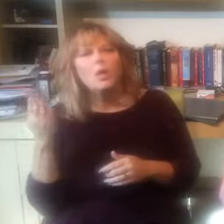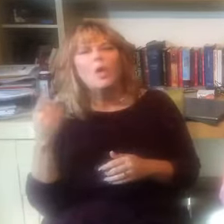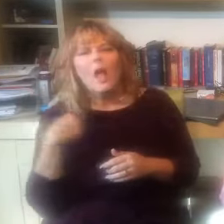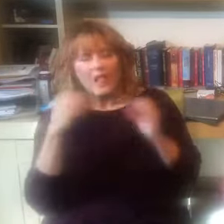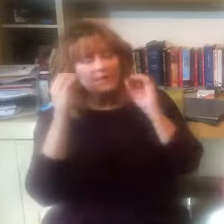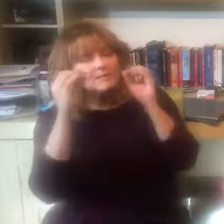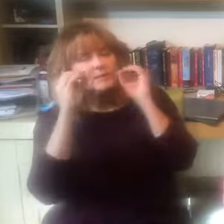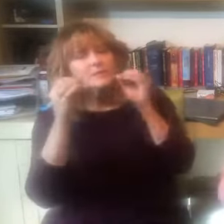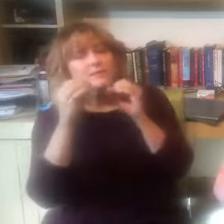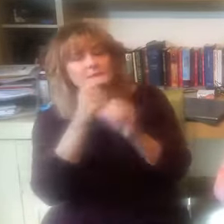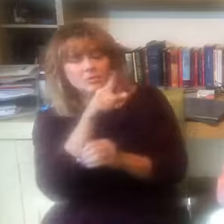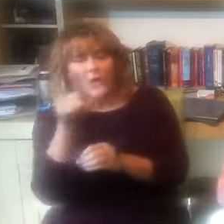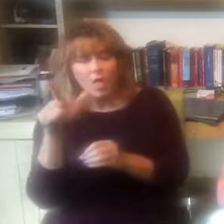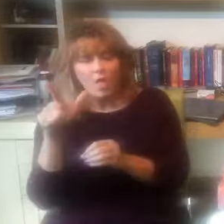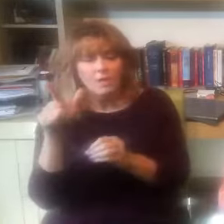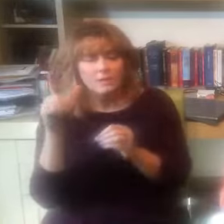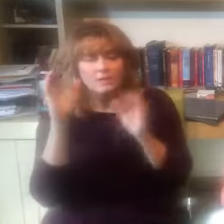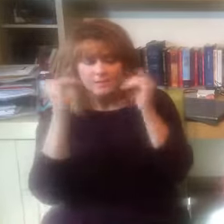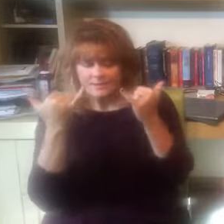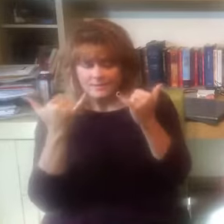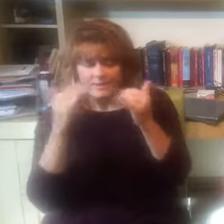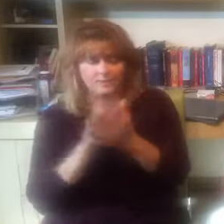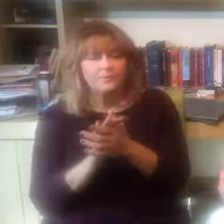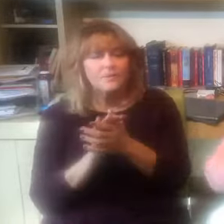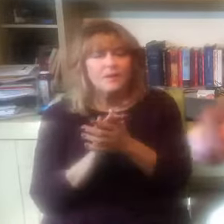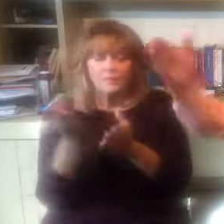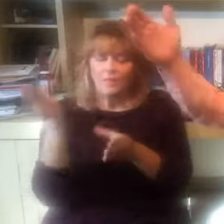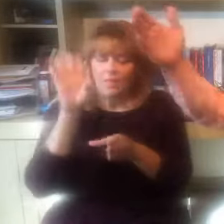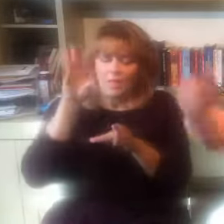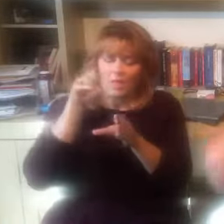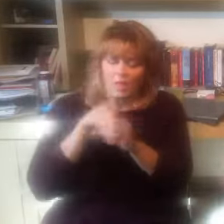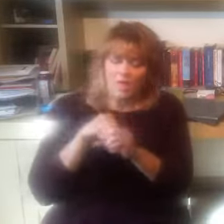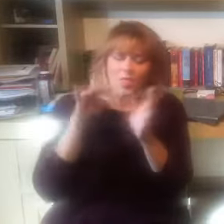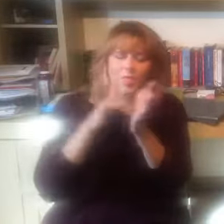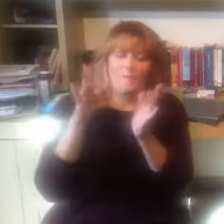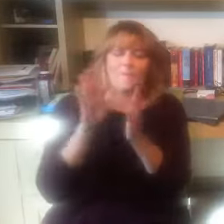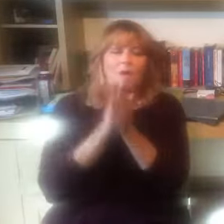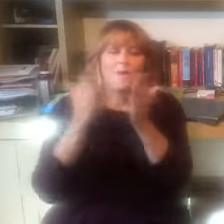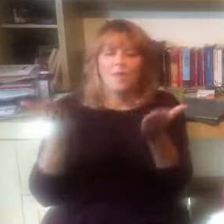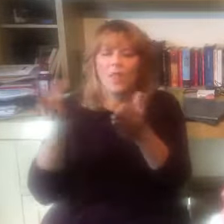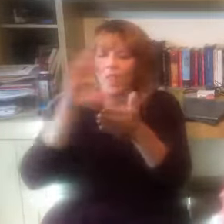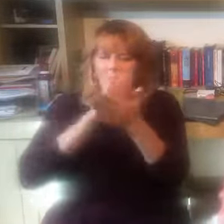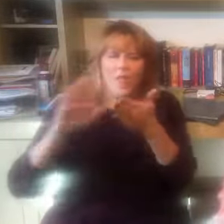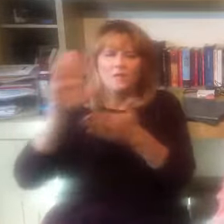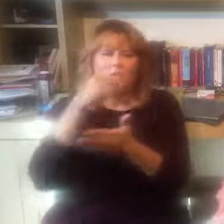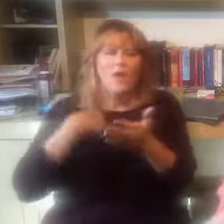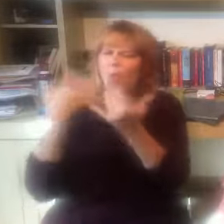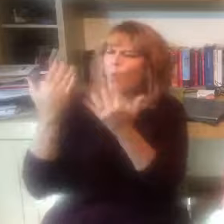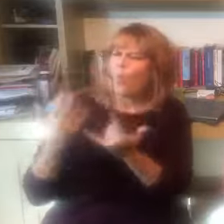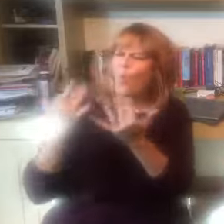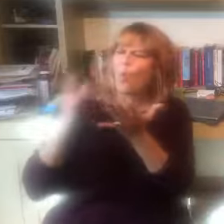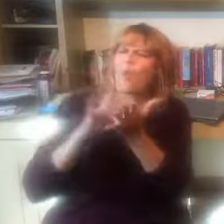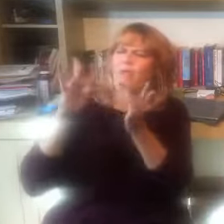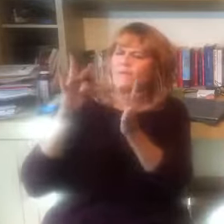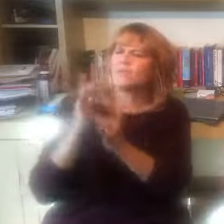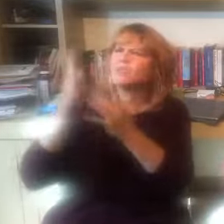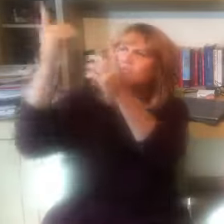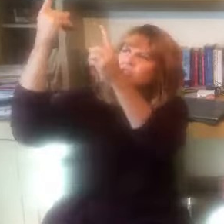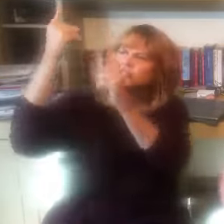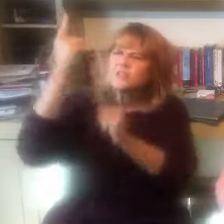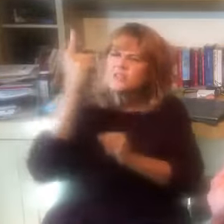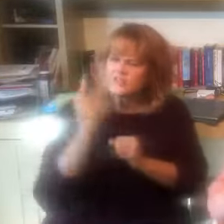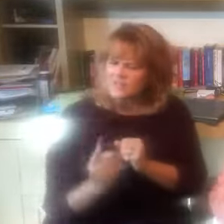you today. Well, being in Bible college, I'm waiting for Jesus to come. I'm getting ready for the tribulation.